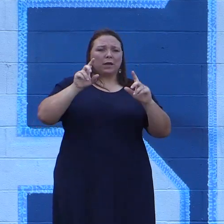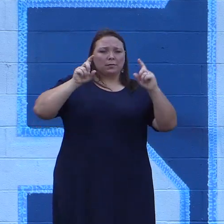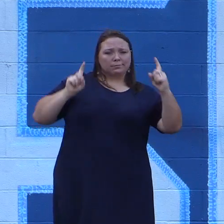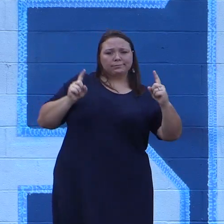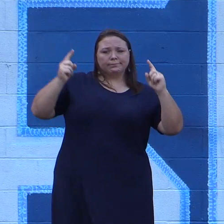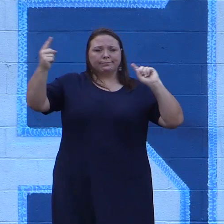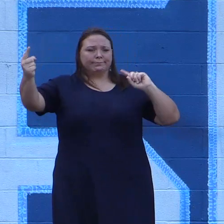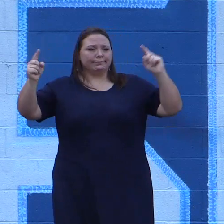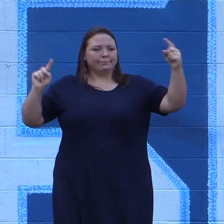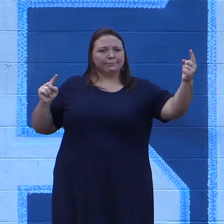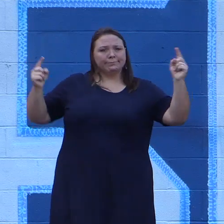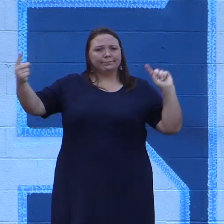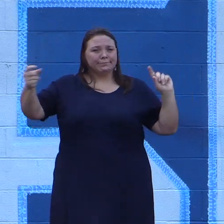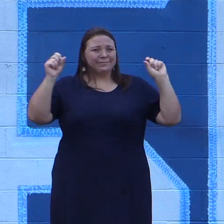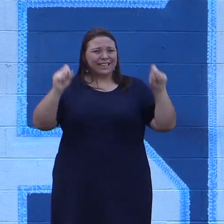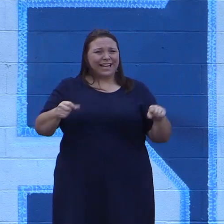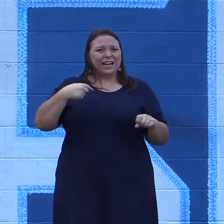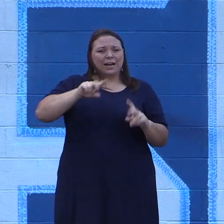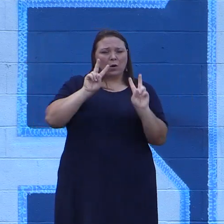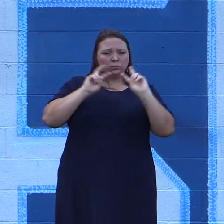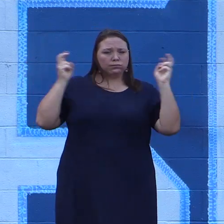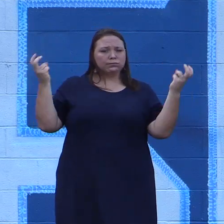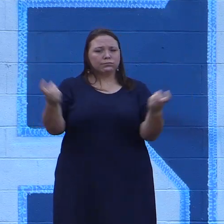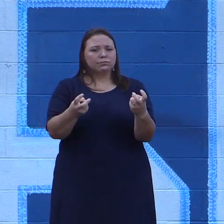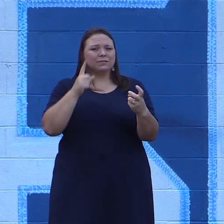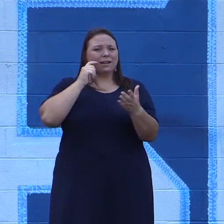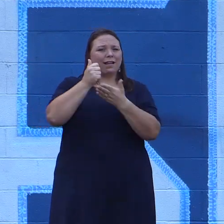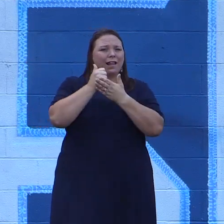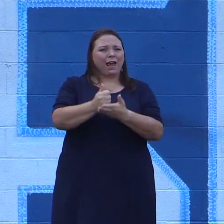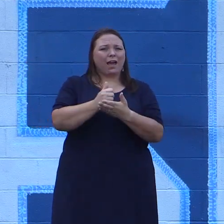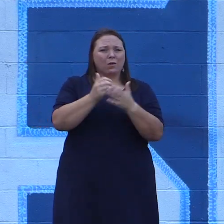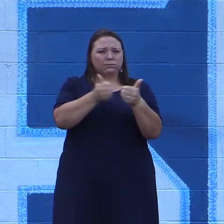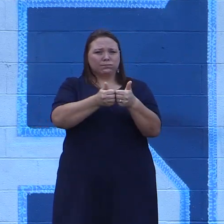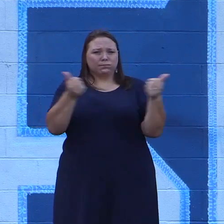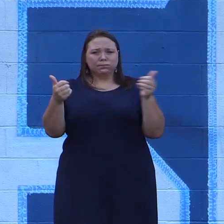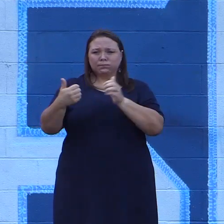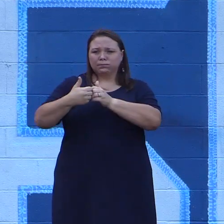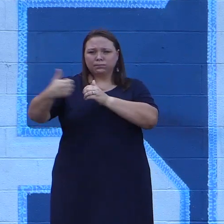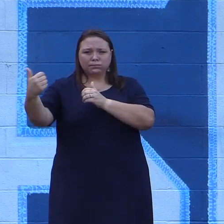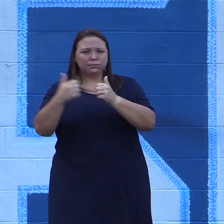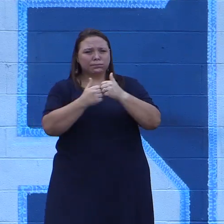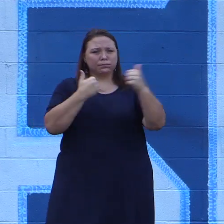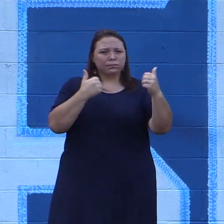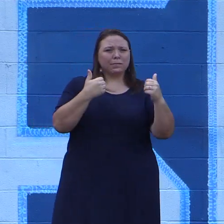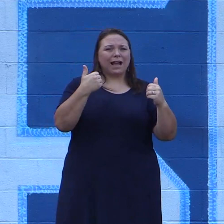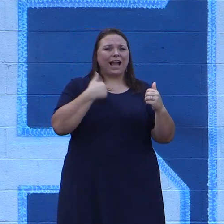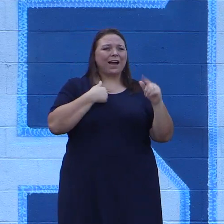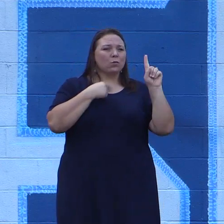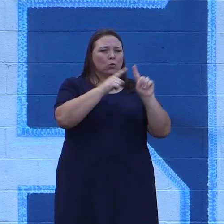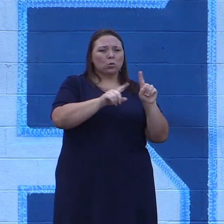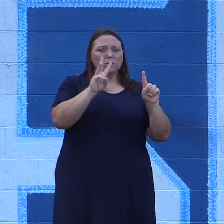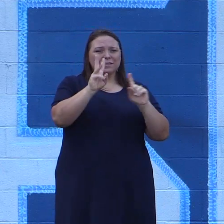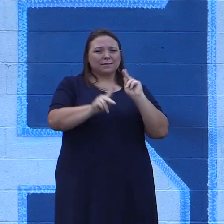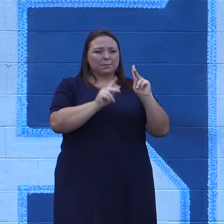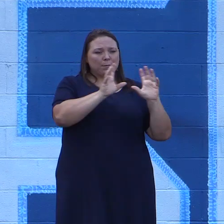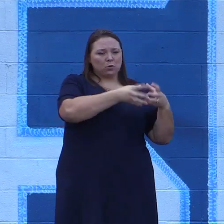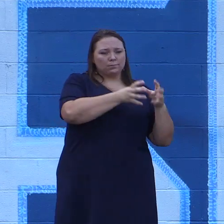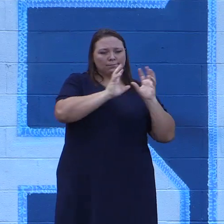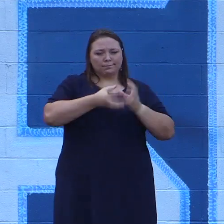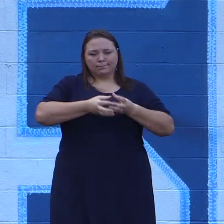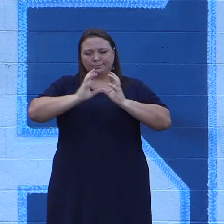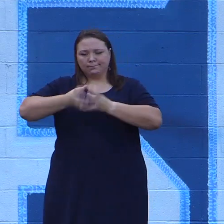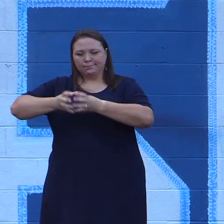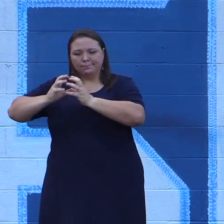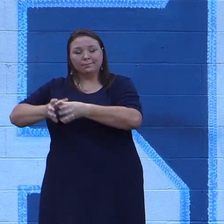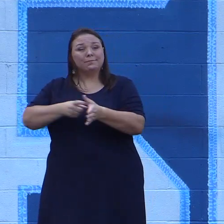fans. Our seating bowl will be organized to socially distant seating pods, grouped in parties of 1 to 6. As